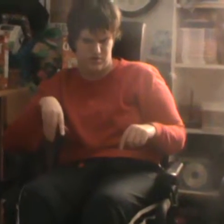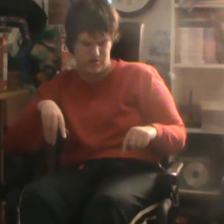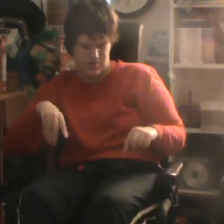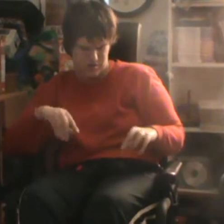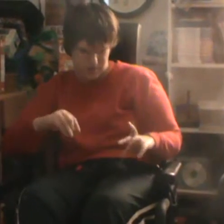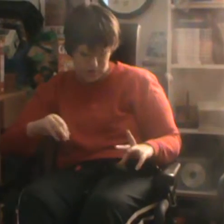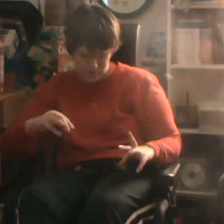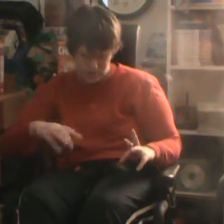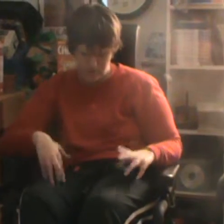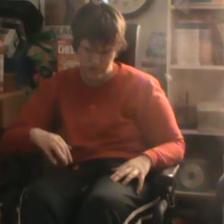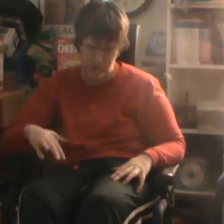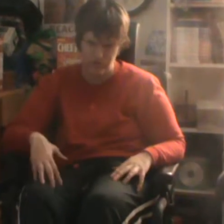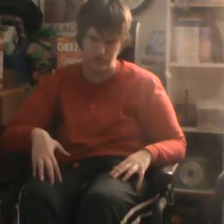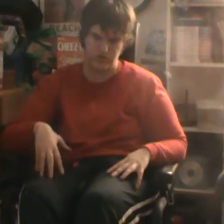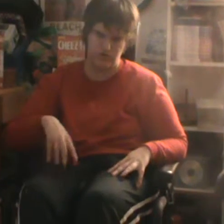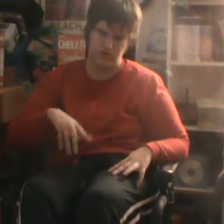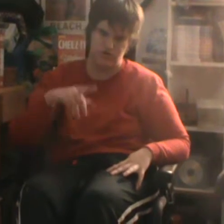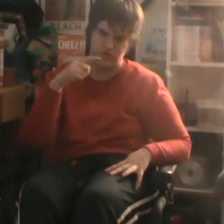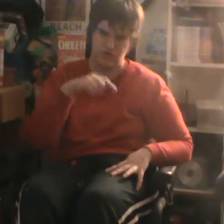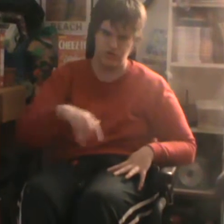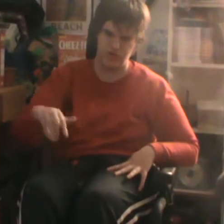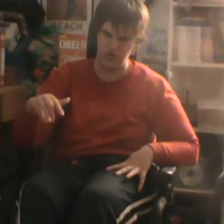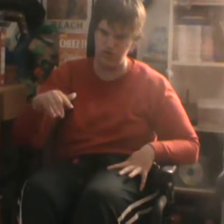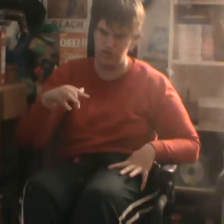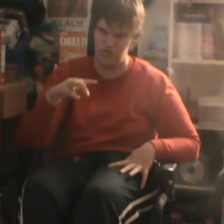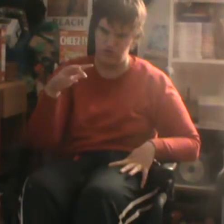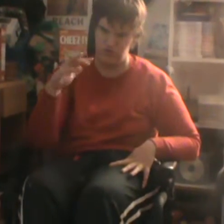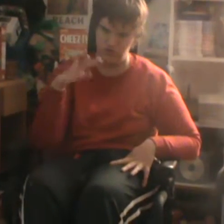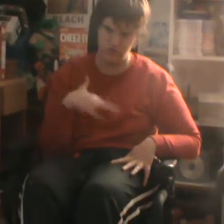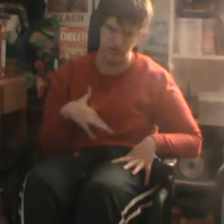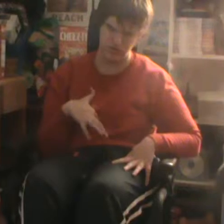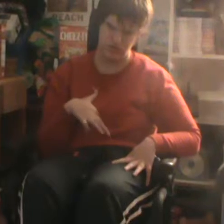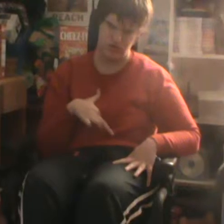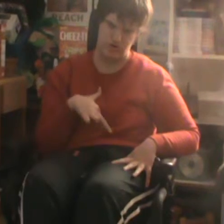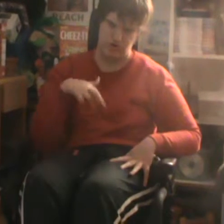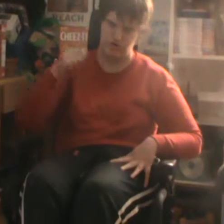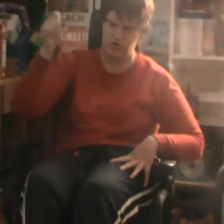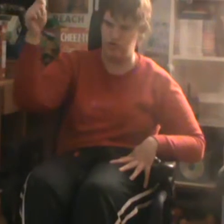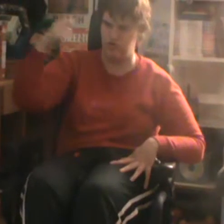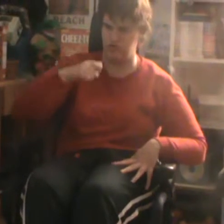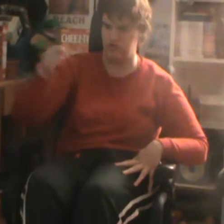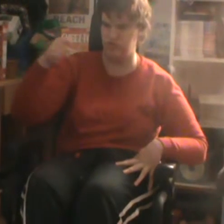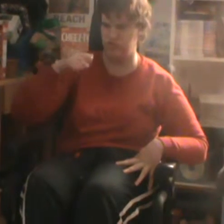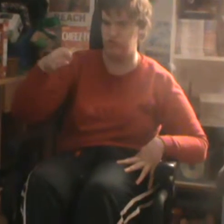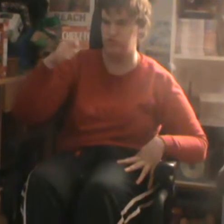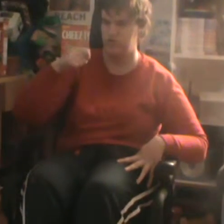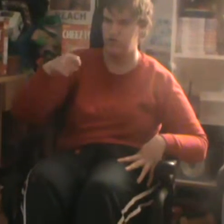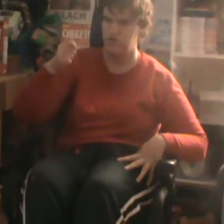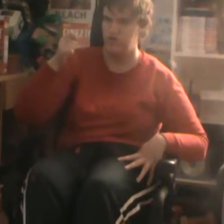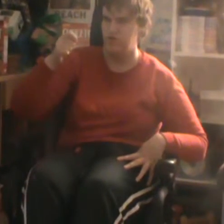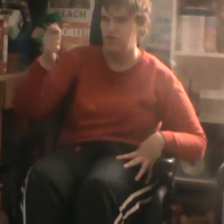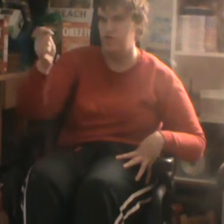I tap my fingers on the table to the rhythm in my soul, and I jangle the car keys when I'm ready to